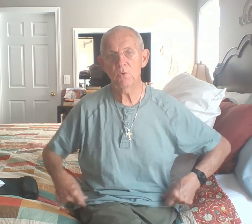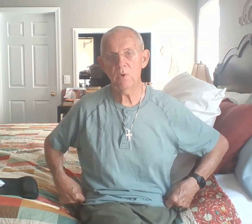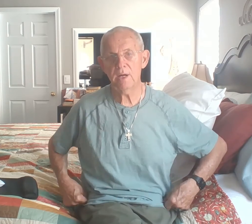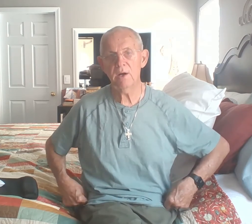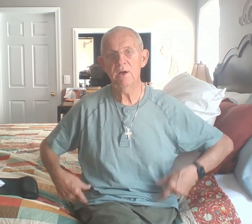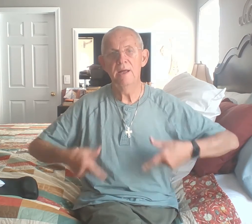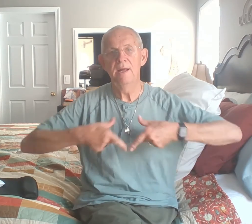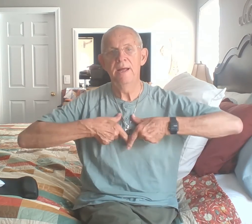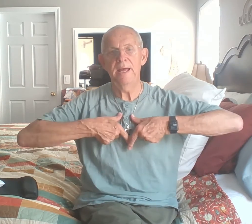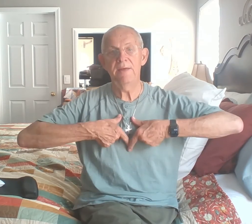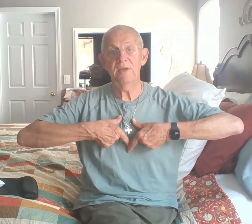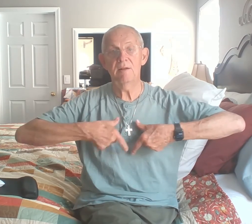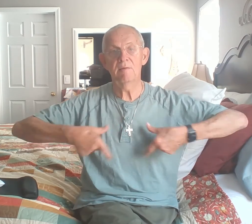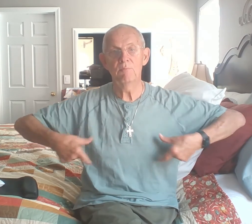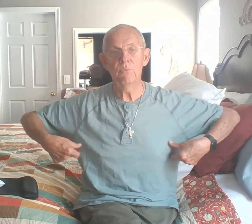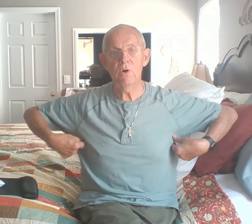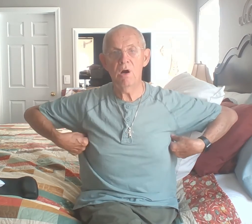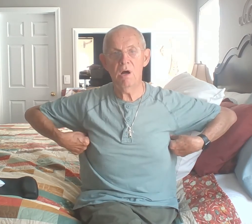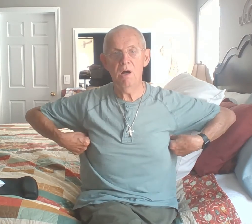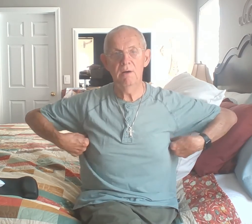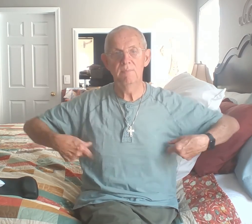Underwear, and then bra.